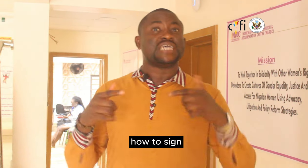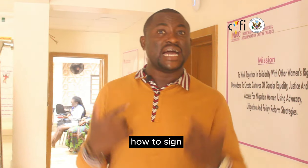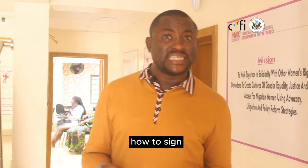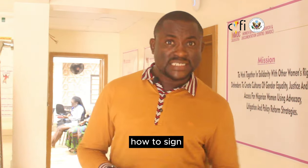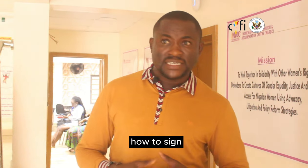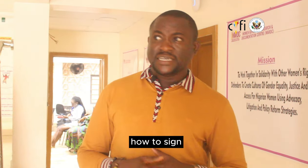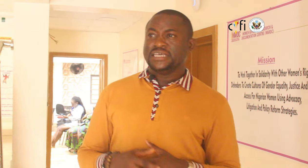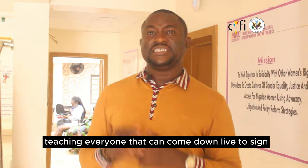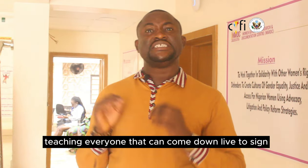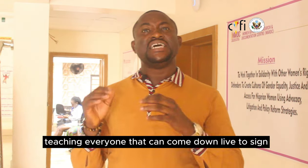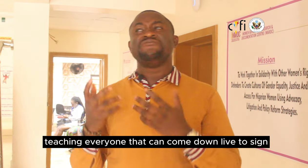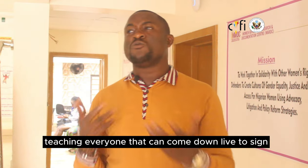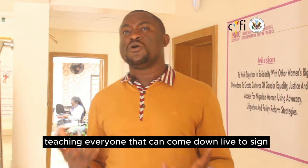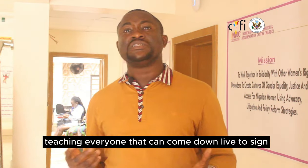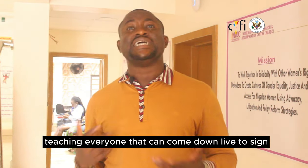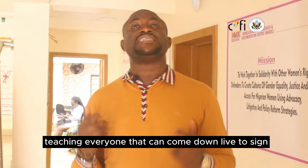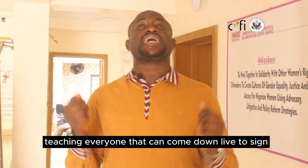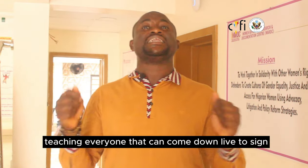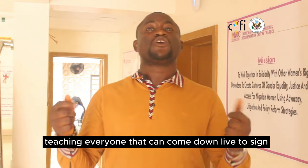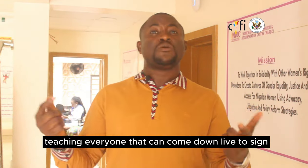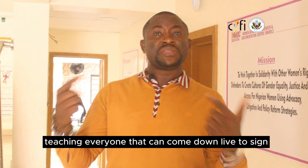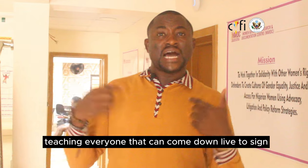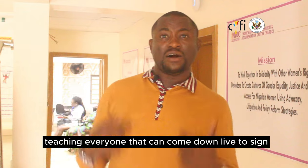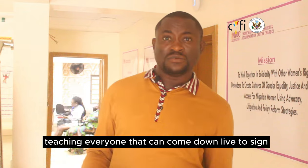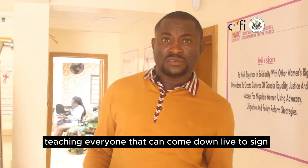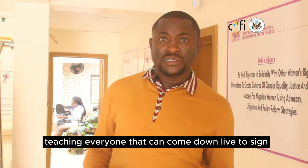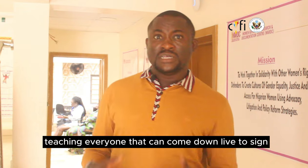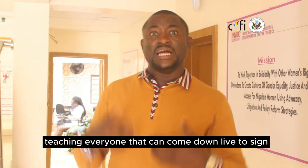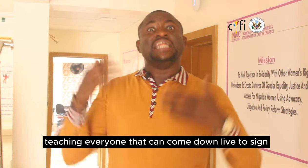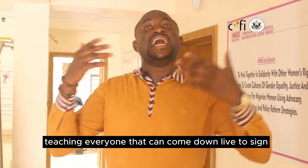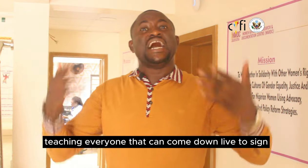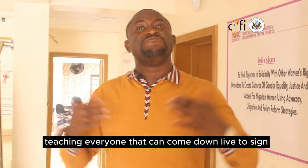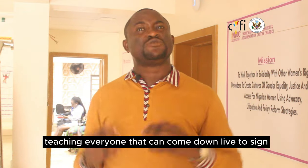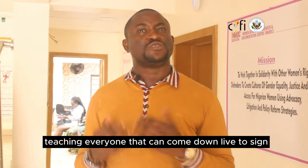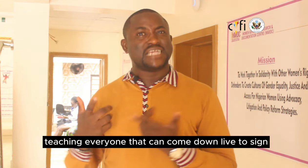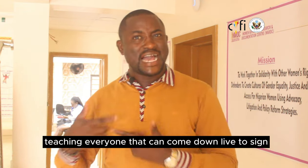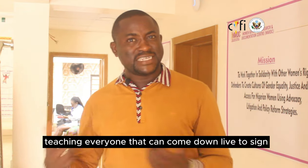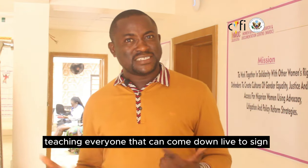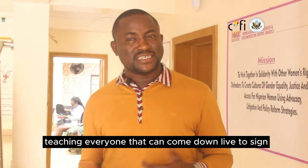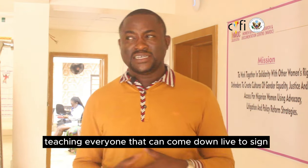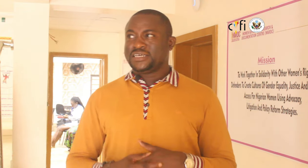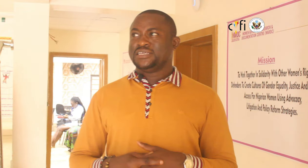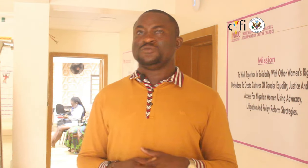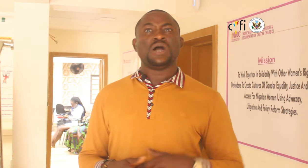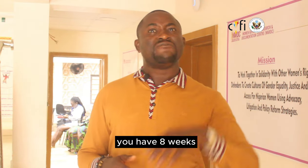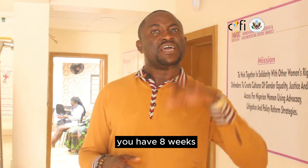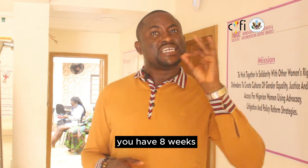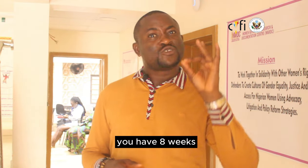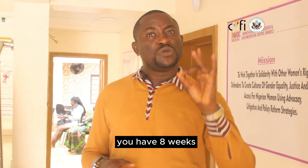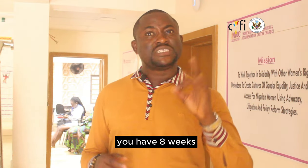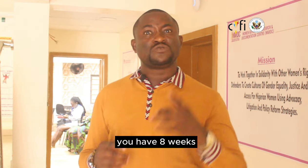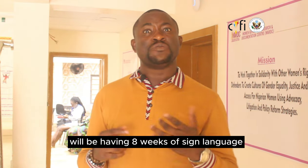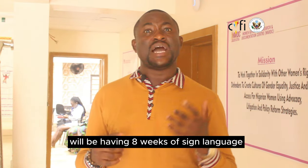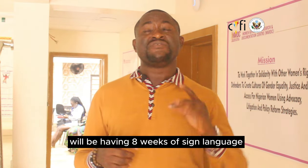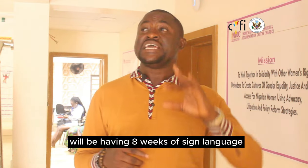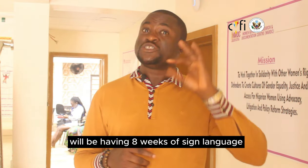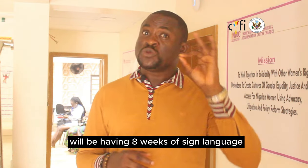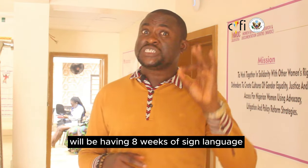sign, teaching everyone that can come down live to sign. We have 8 weeks, we'll be having 8 weeks